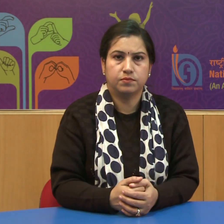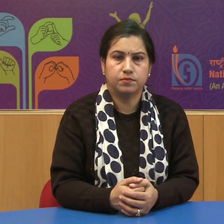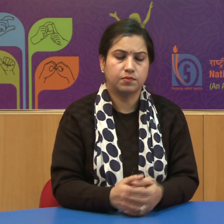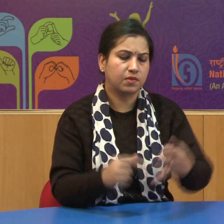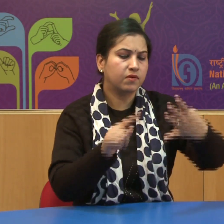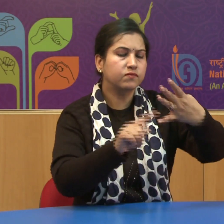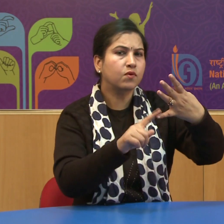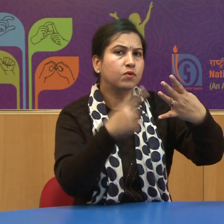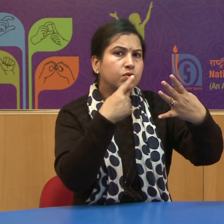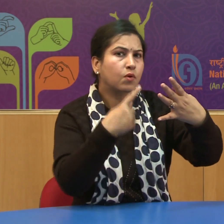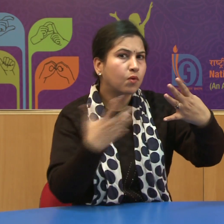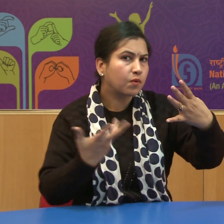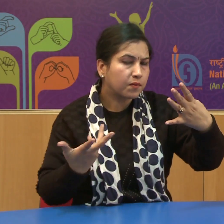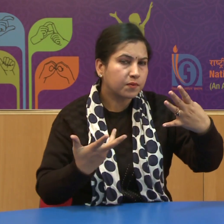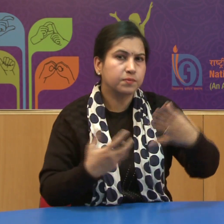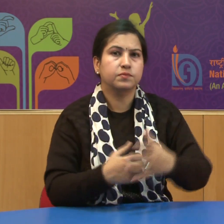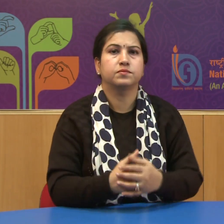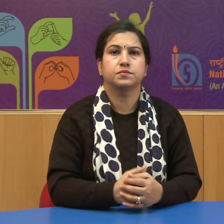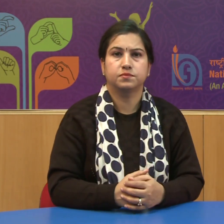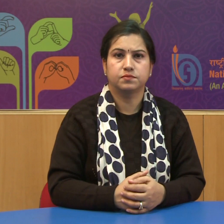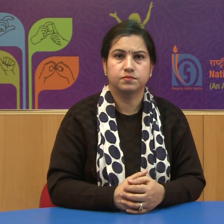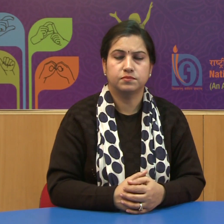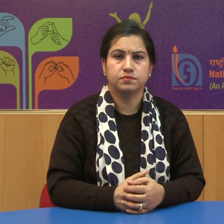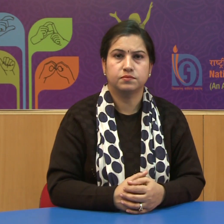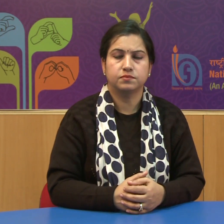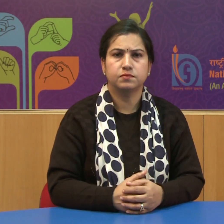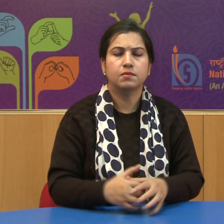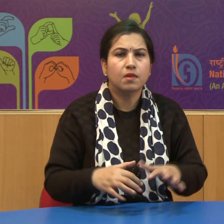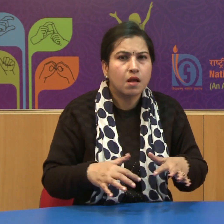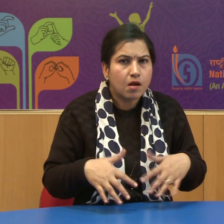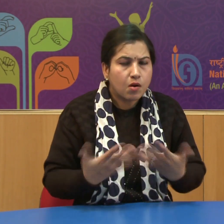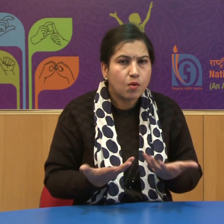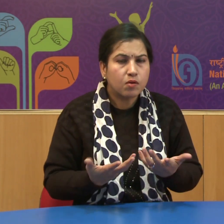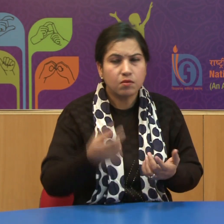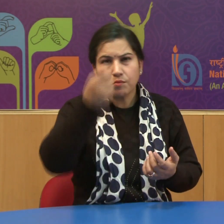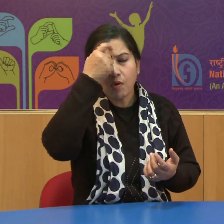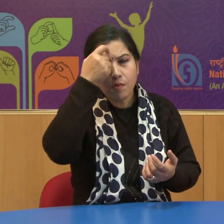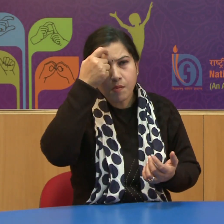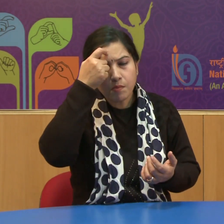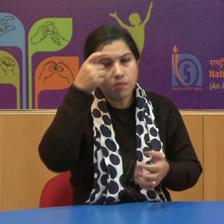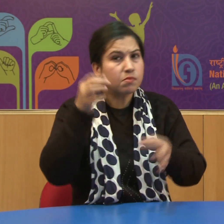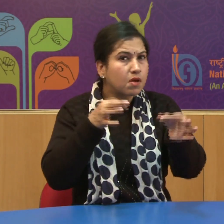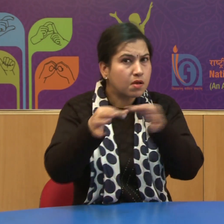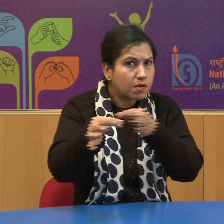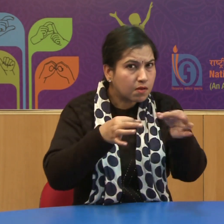Fourth, we discussed about the explanation of the problems faced